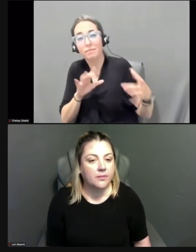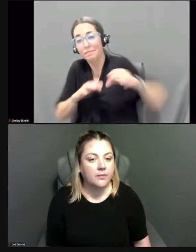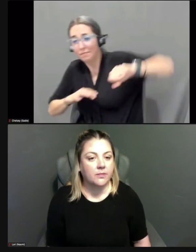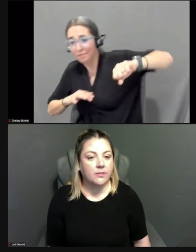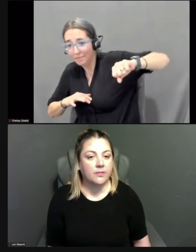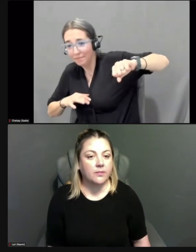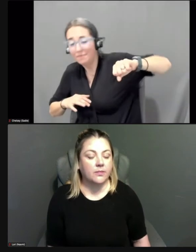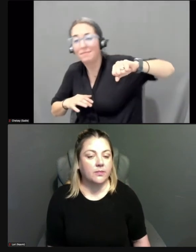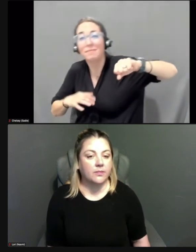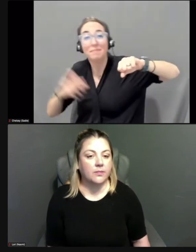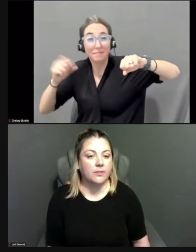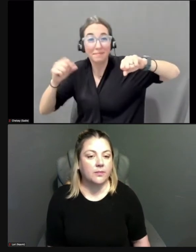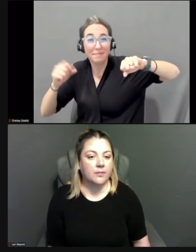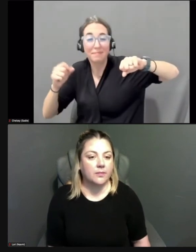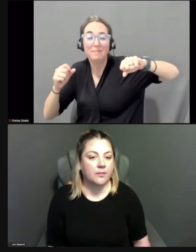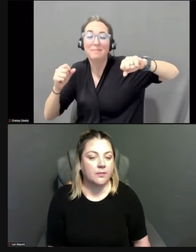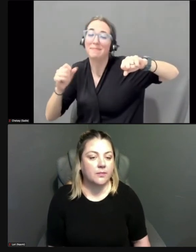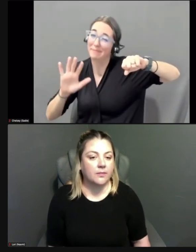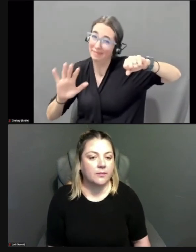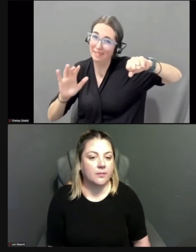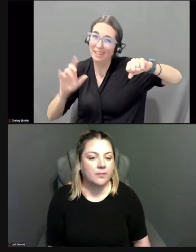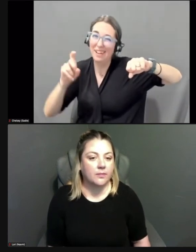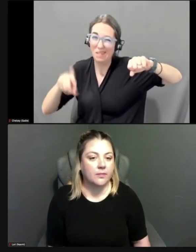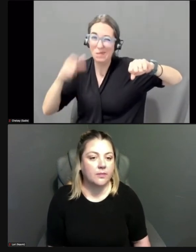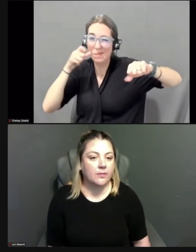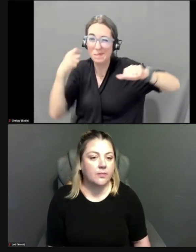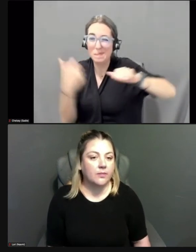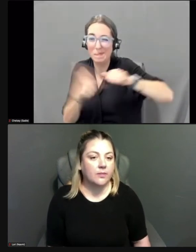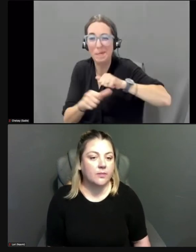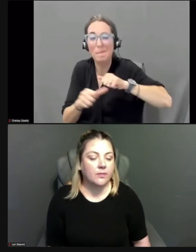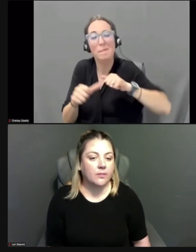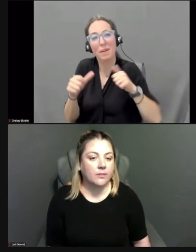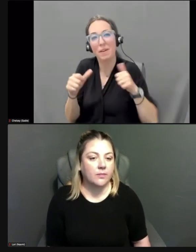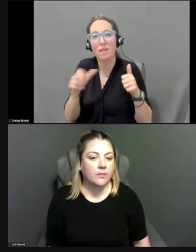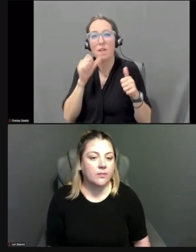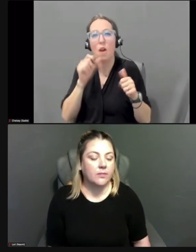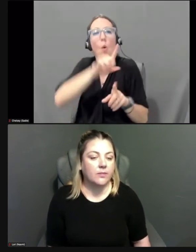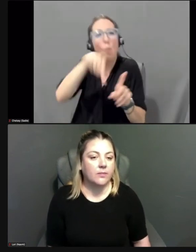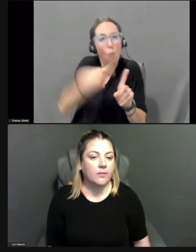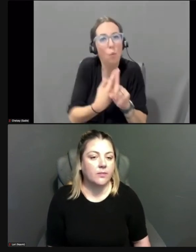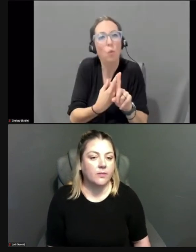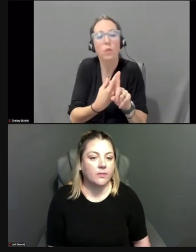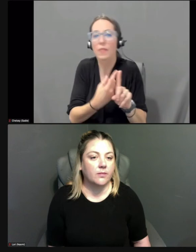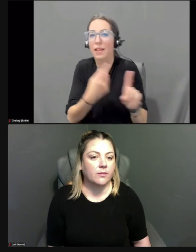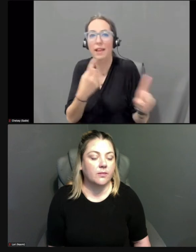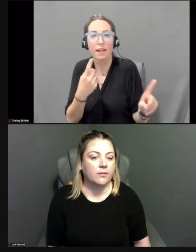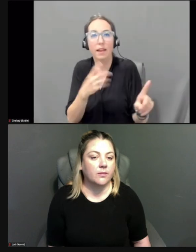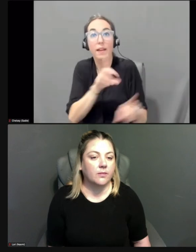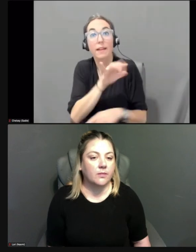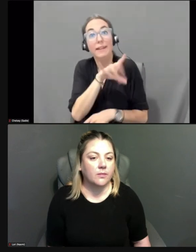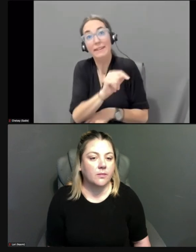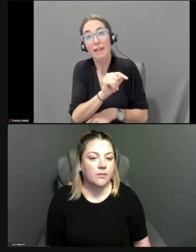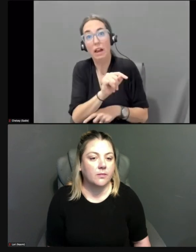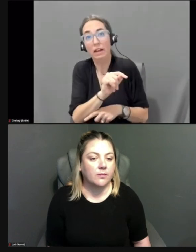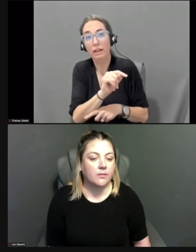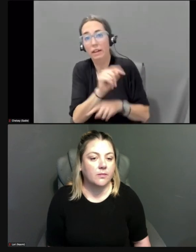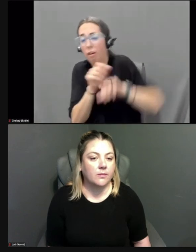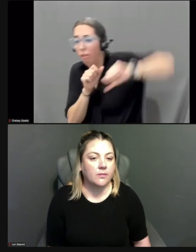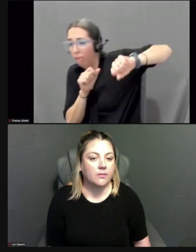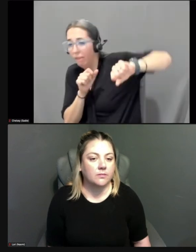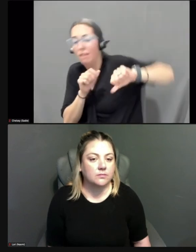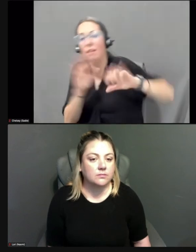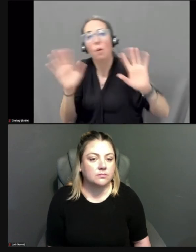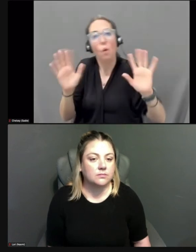myself back and remember this is a big picture thing. This is something that takes time. This is something that takes a